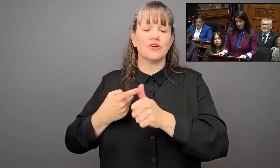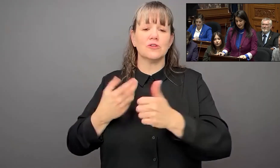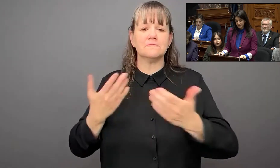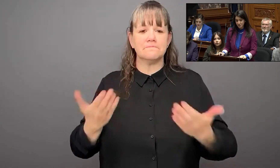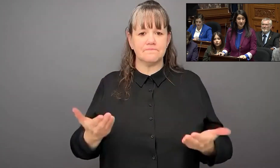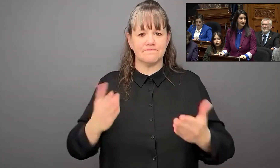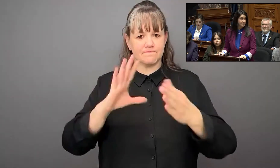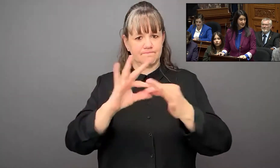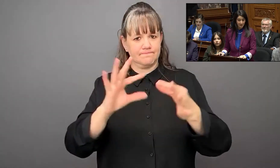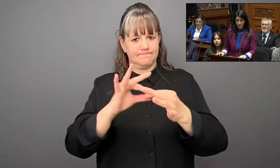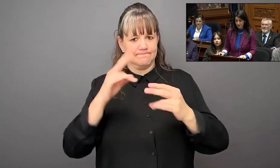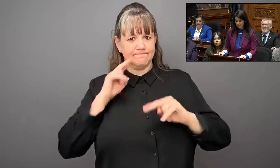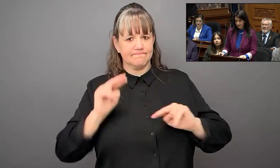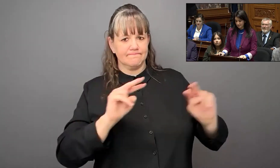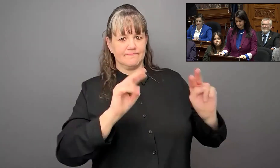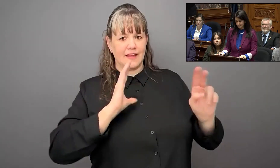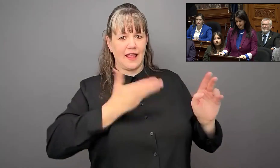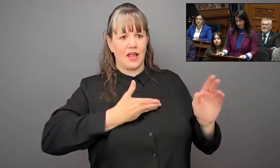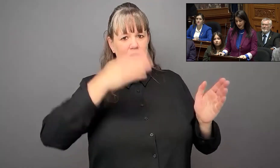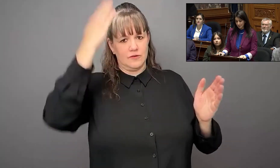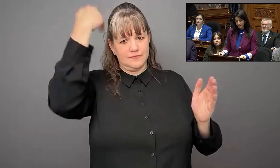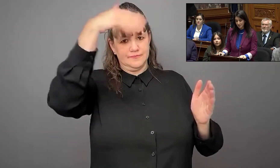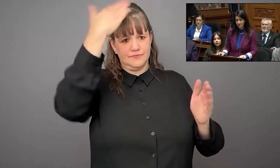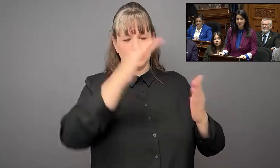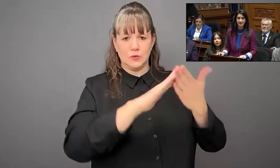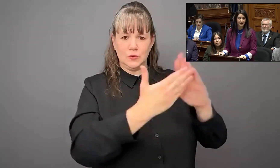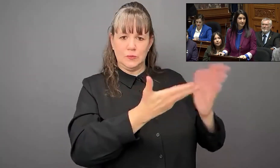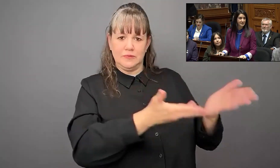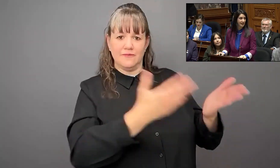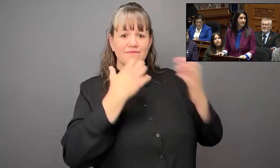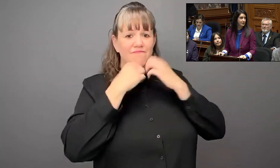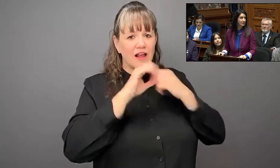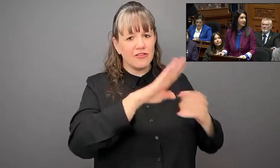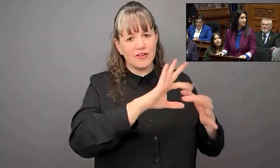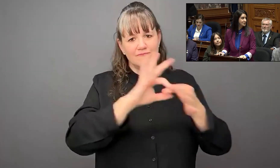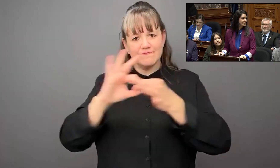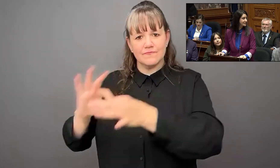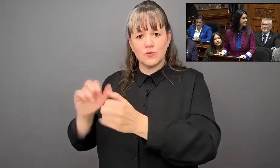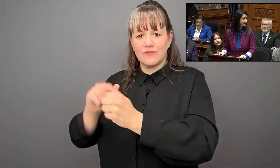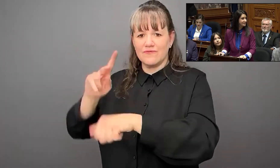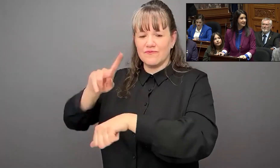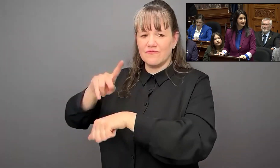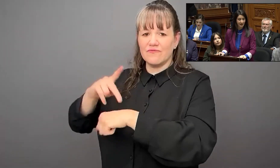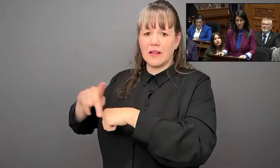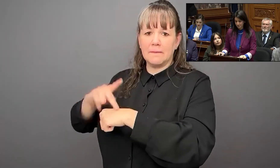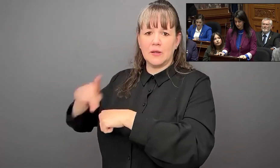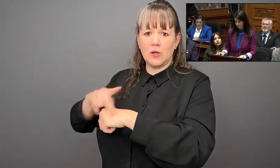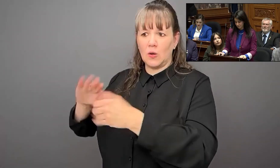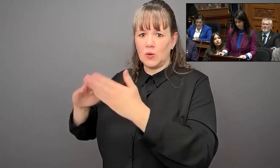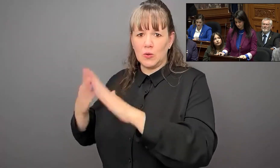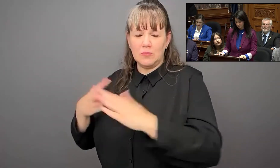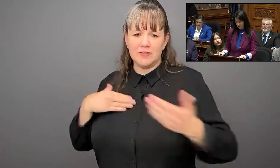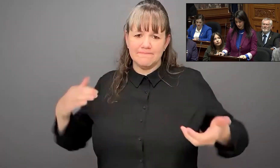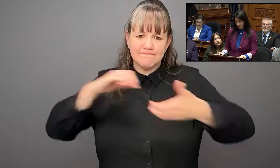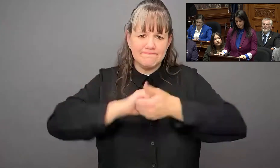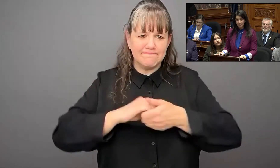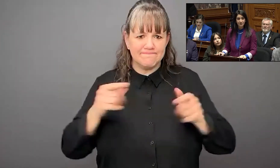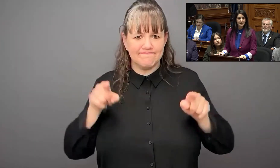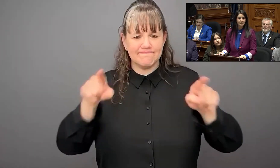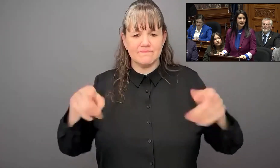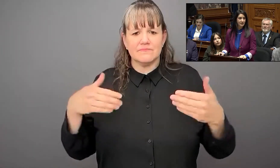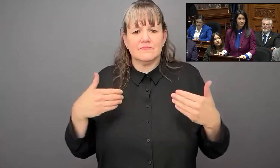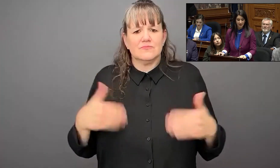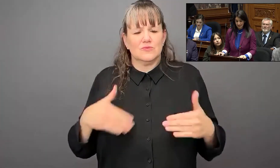and the connections with the Filipino community, and how our communities have come together during this significant time of grief.